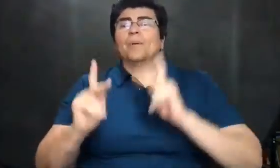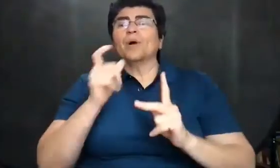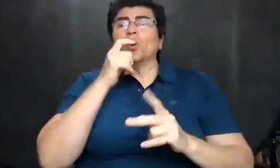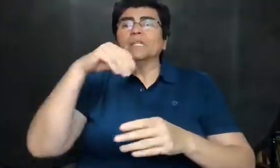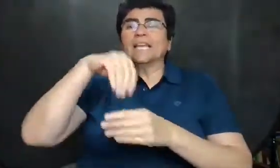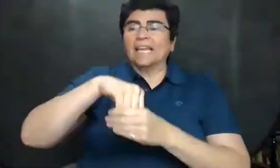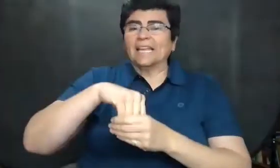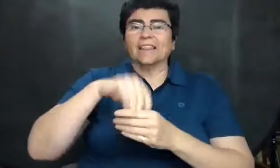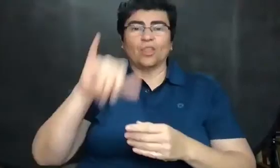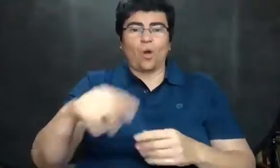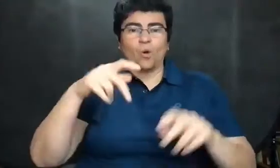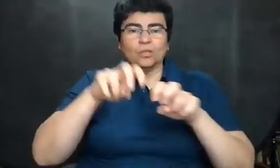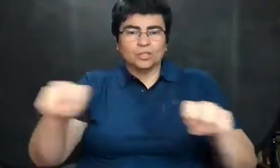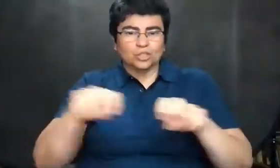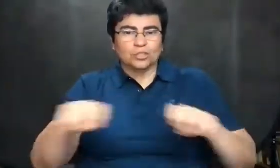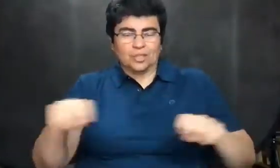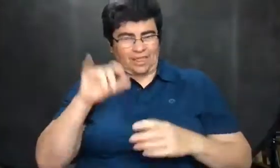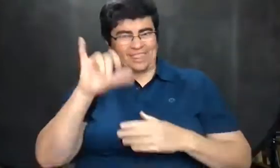that are the church. Anyway,